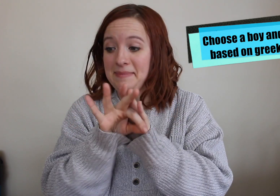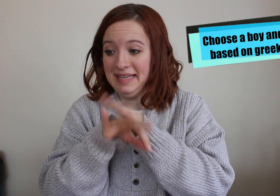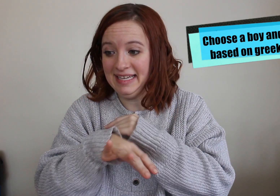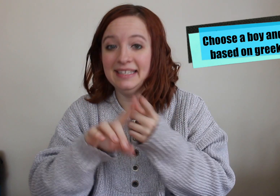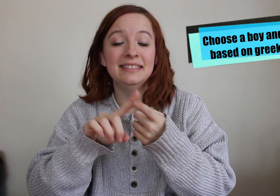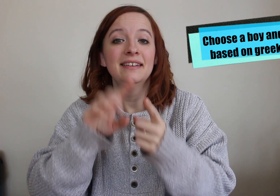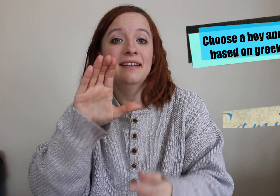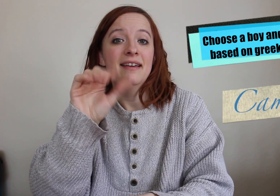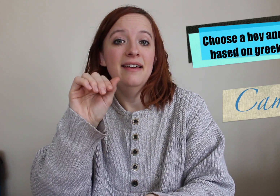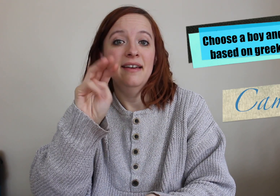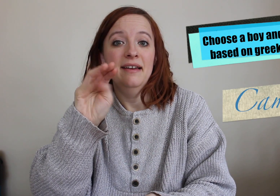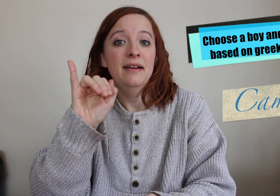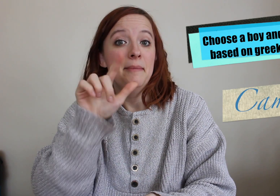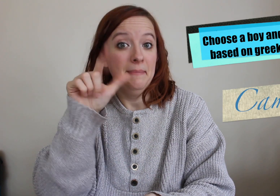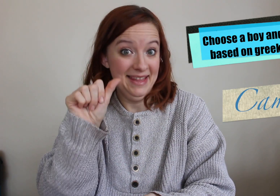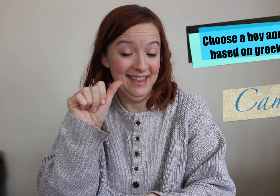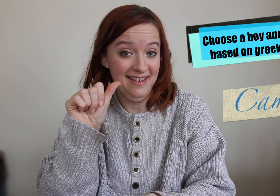And I picked Camilla